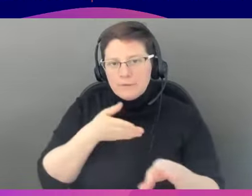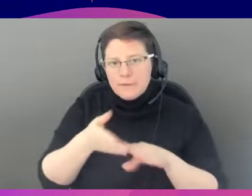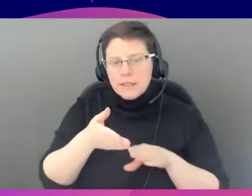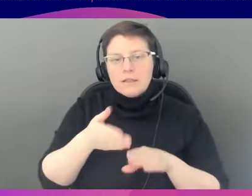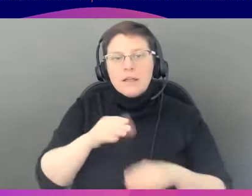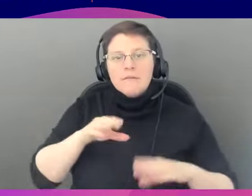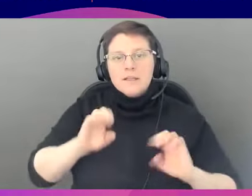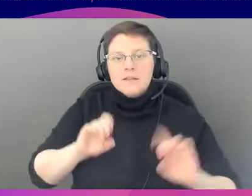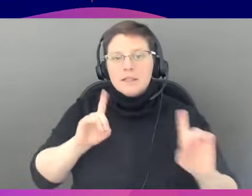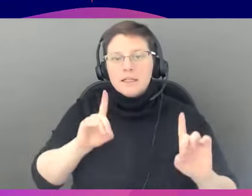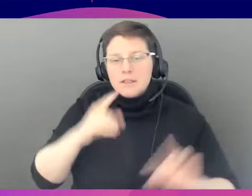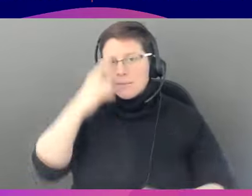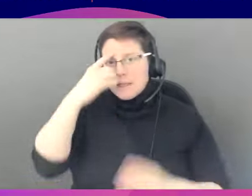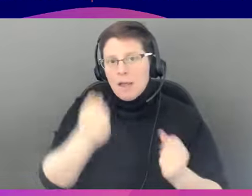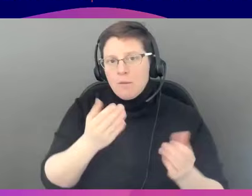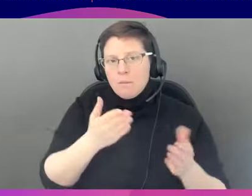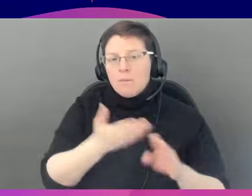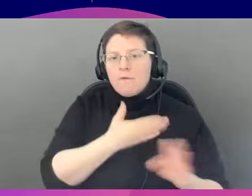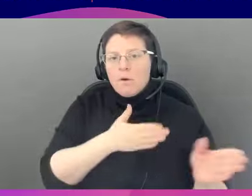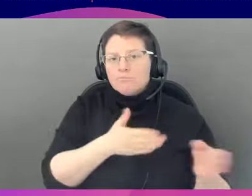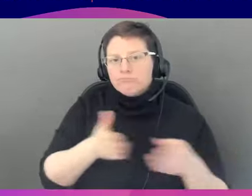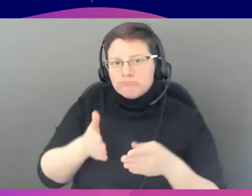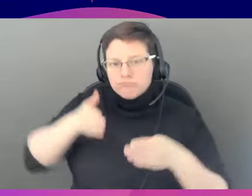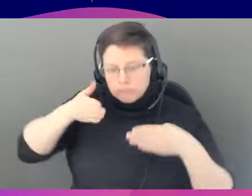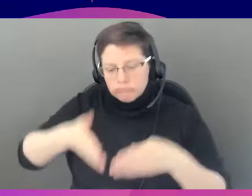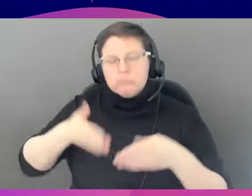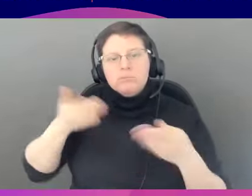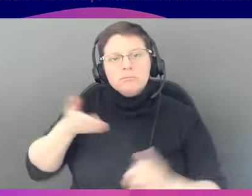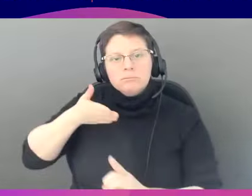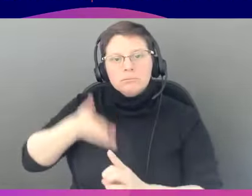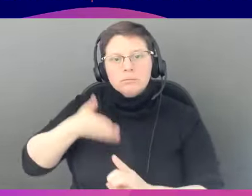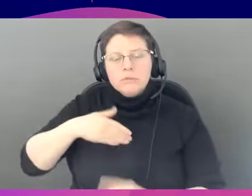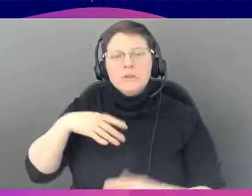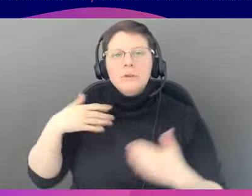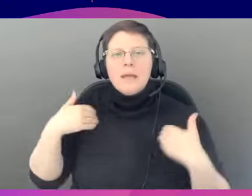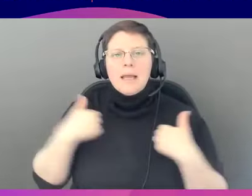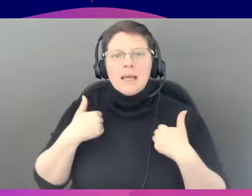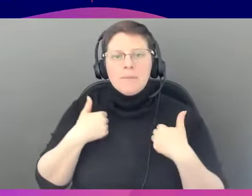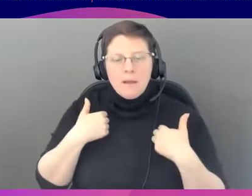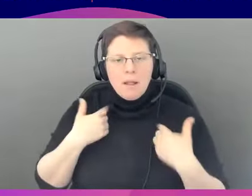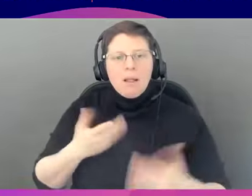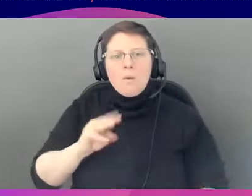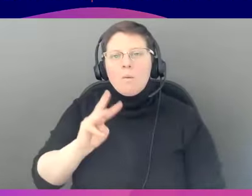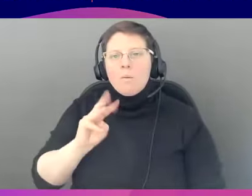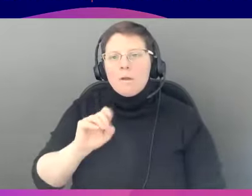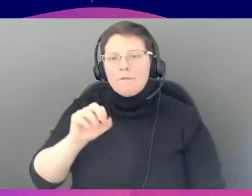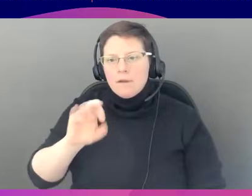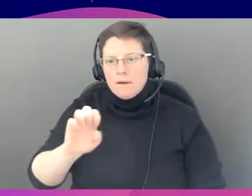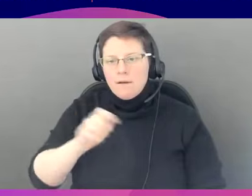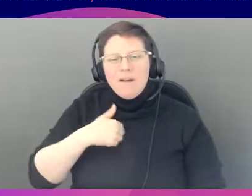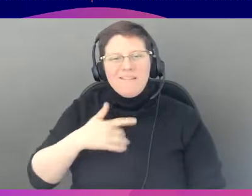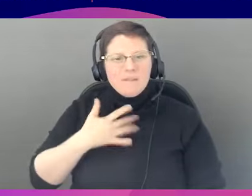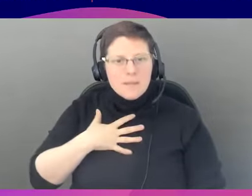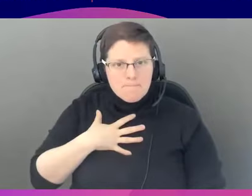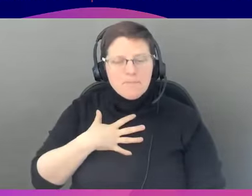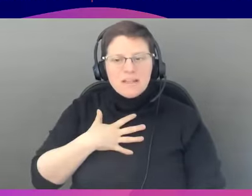health before working in animal welfare. As a survivor of gender-based violence, I feel passionately that survivors and all